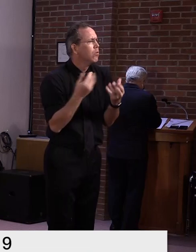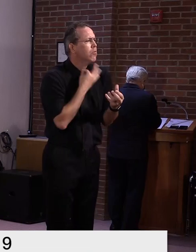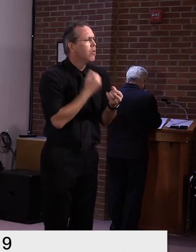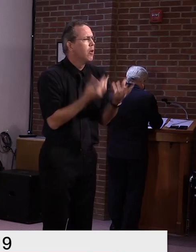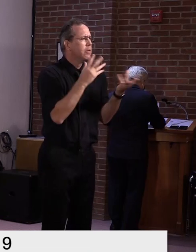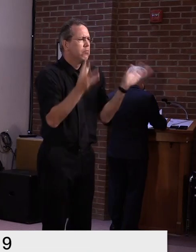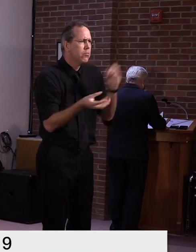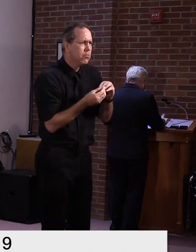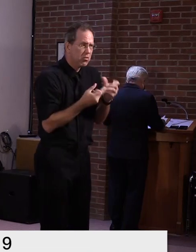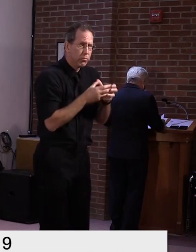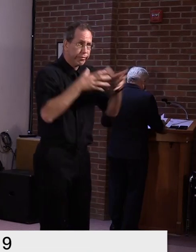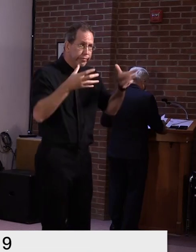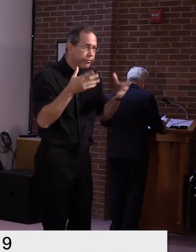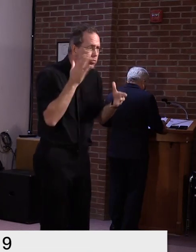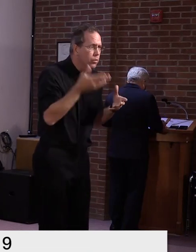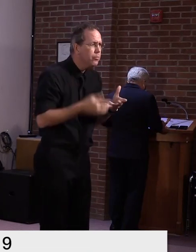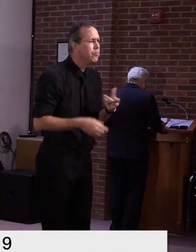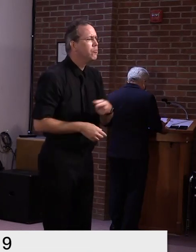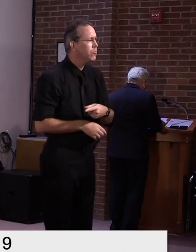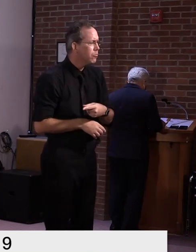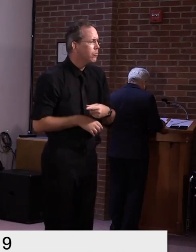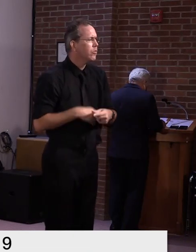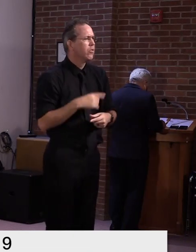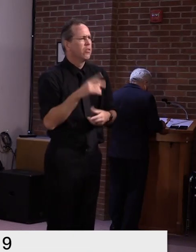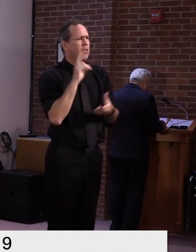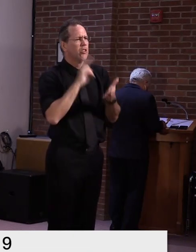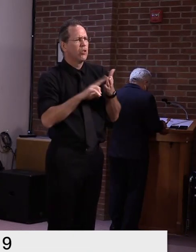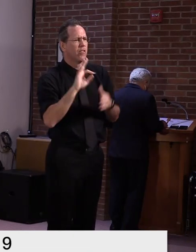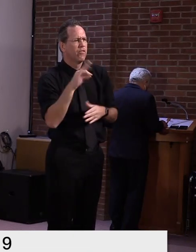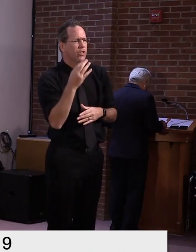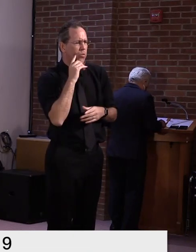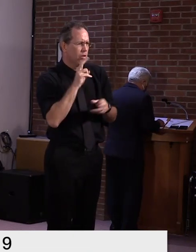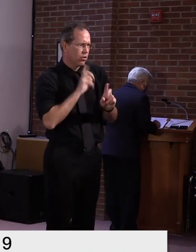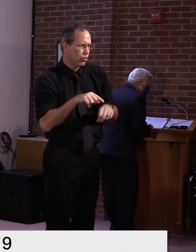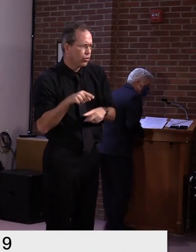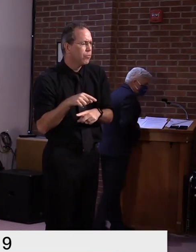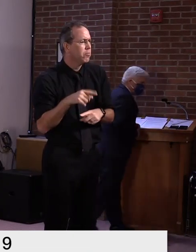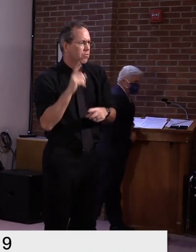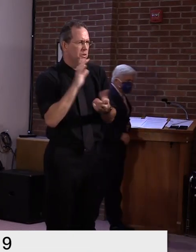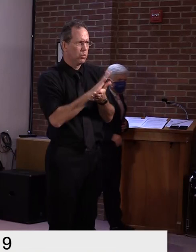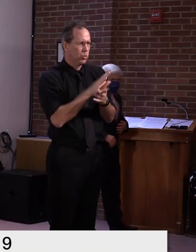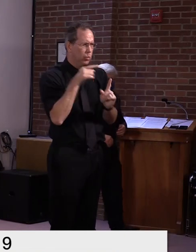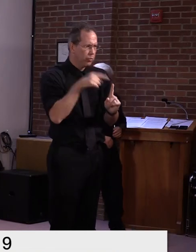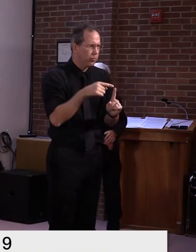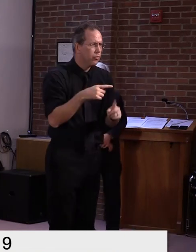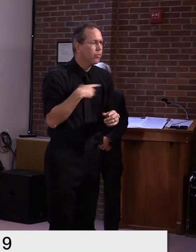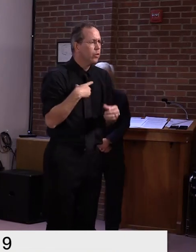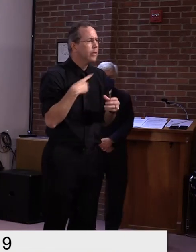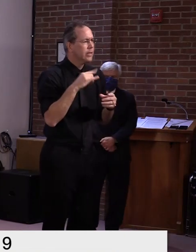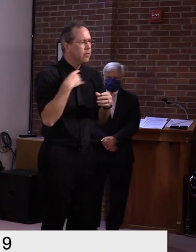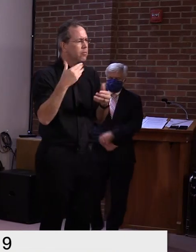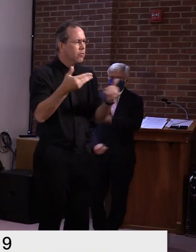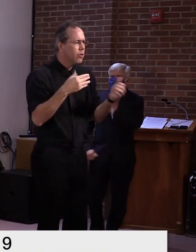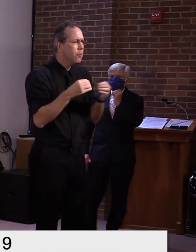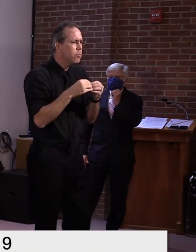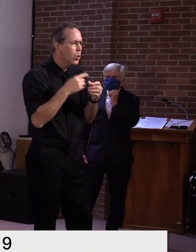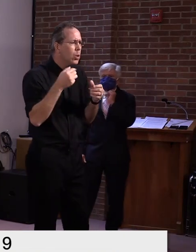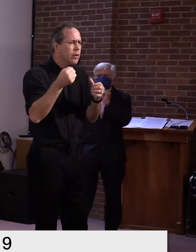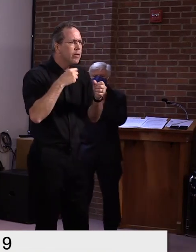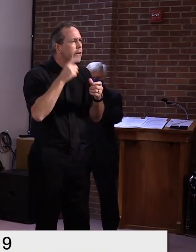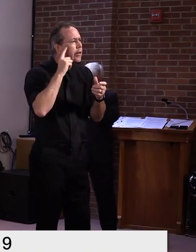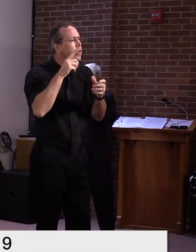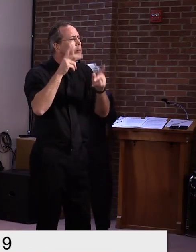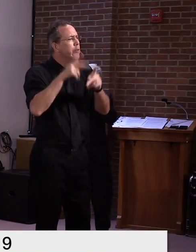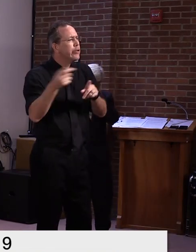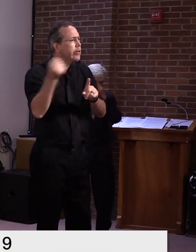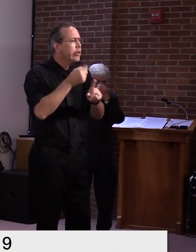hired bus monitors to deal with that, and also additional nursing staff and so forth. So I think there are cost